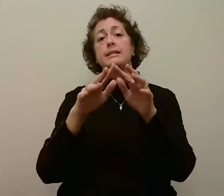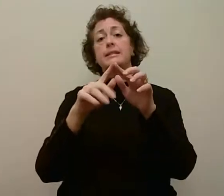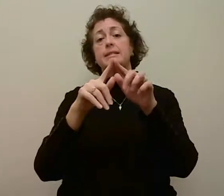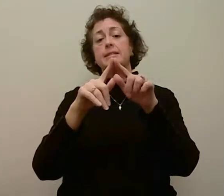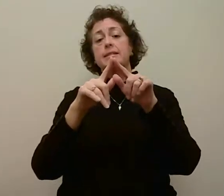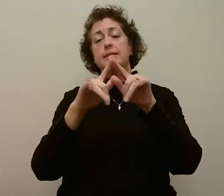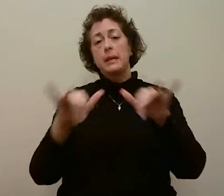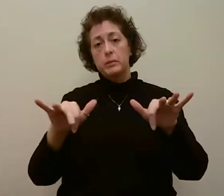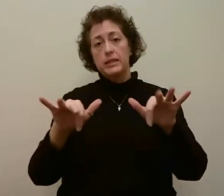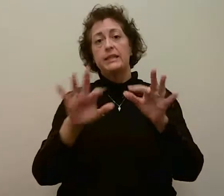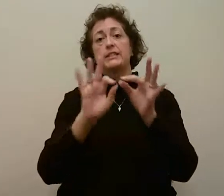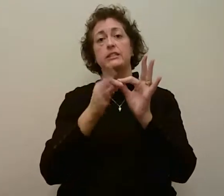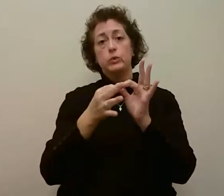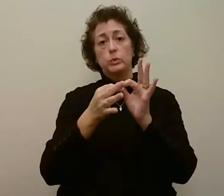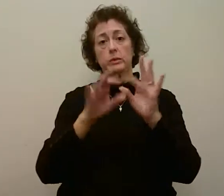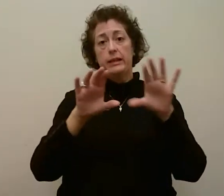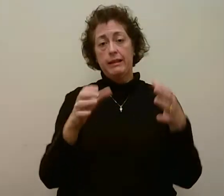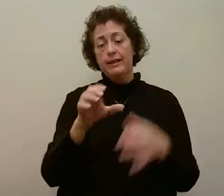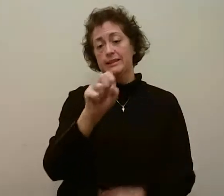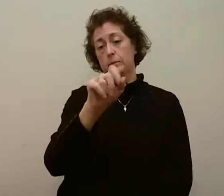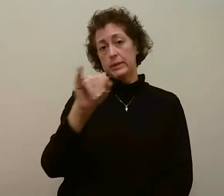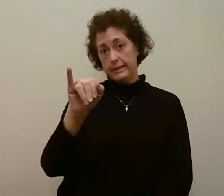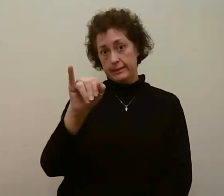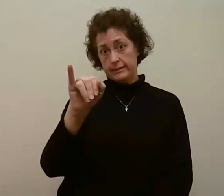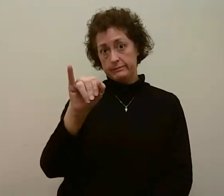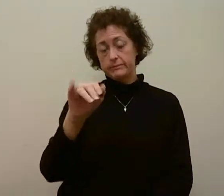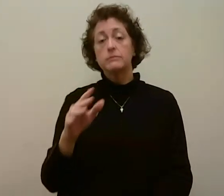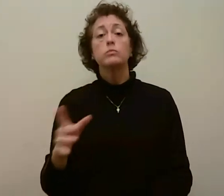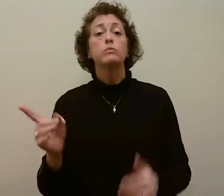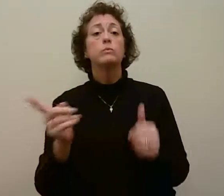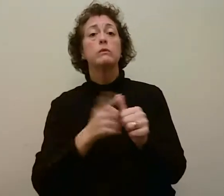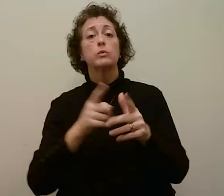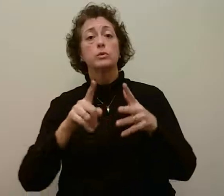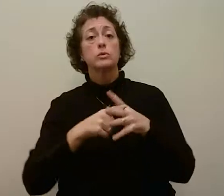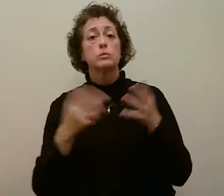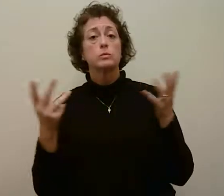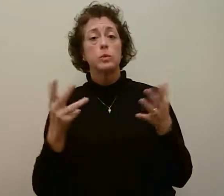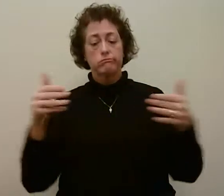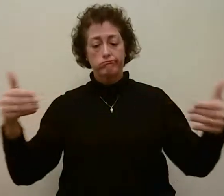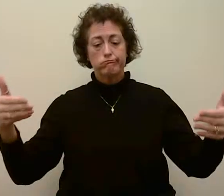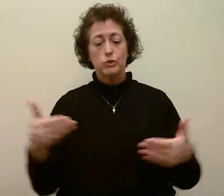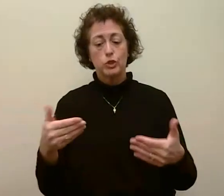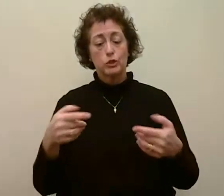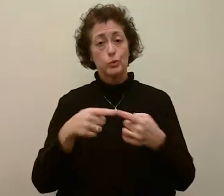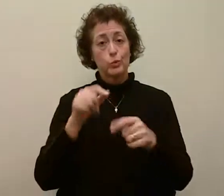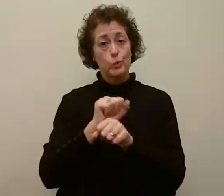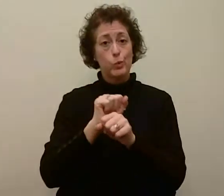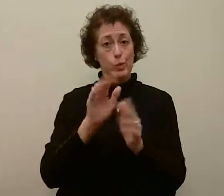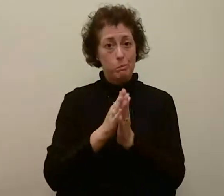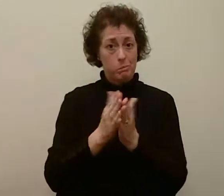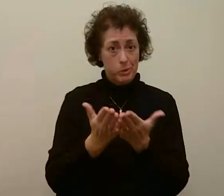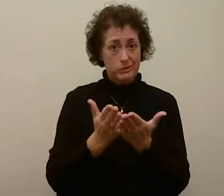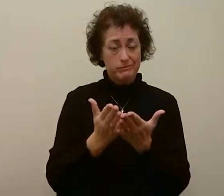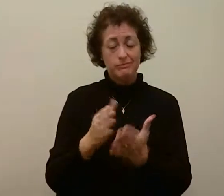interpreting class. And we're going to start first with the introduction to the workbook, Carol Patri's book